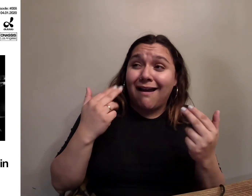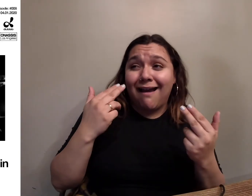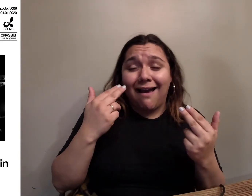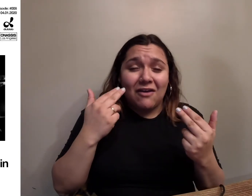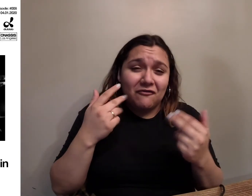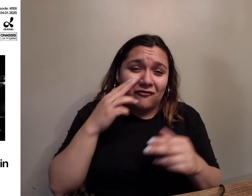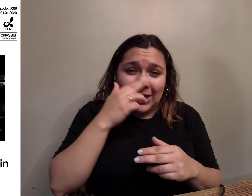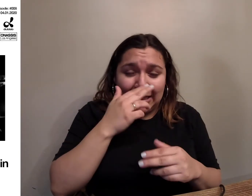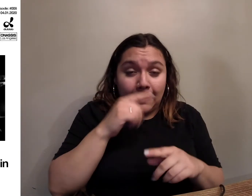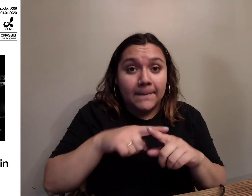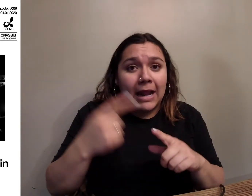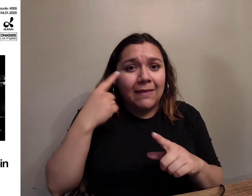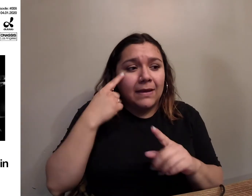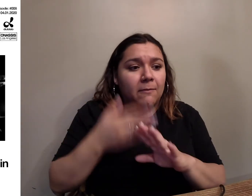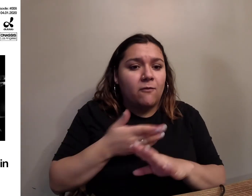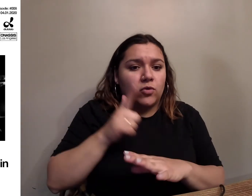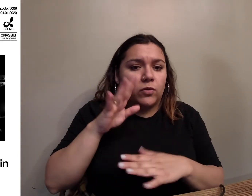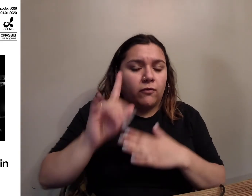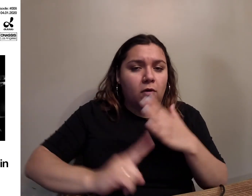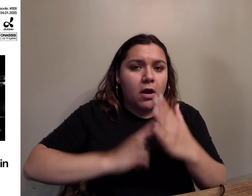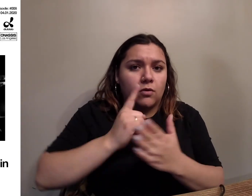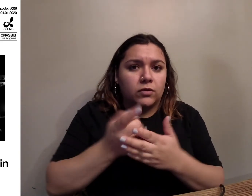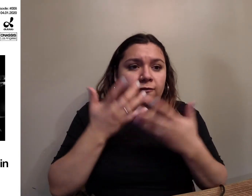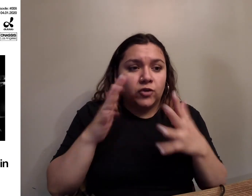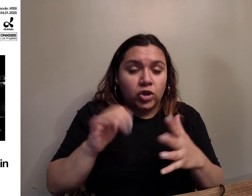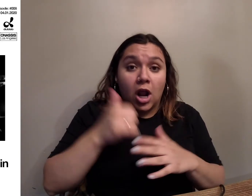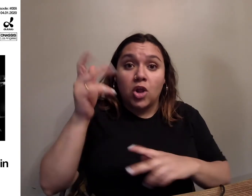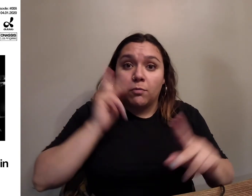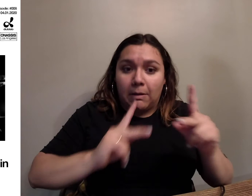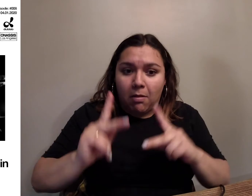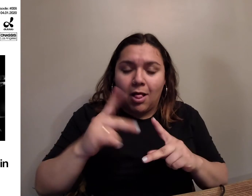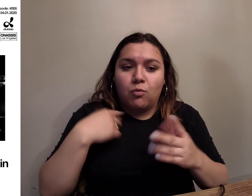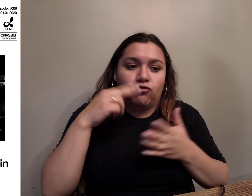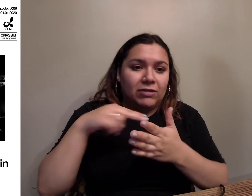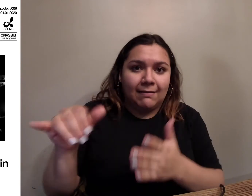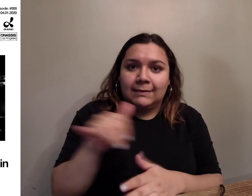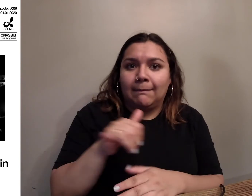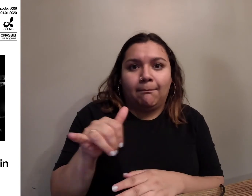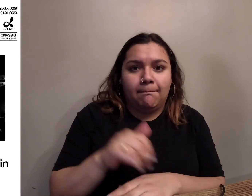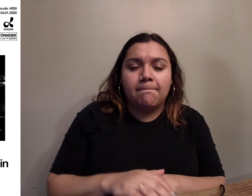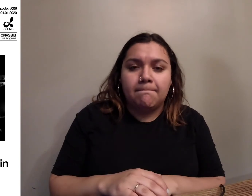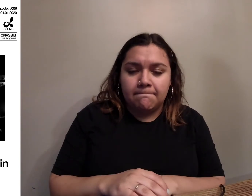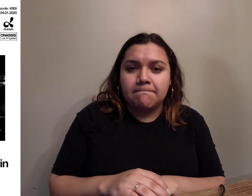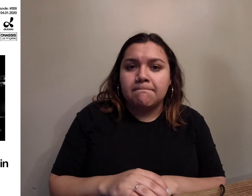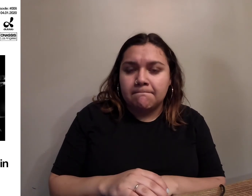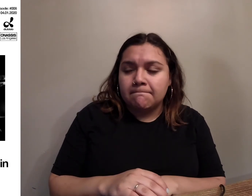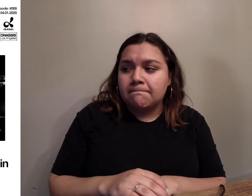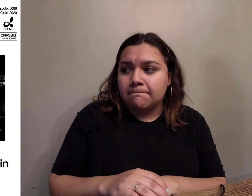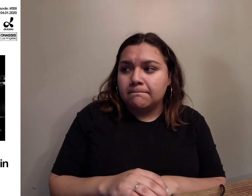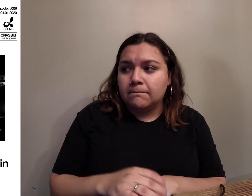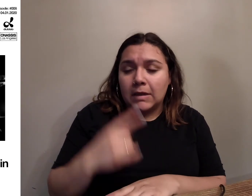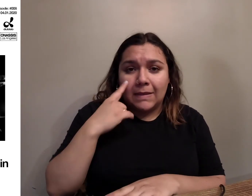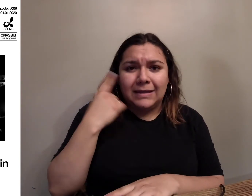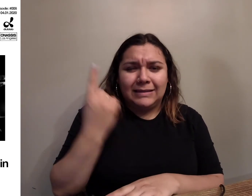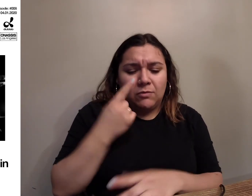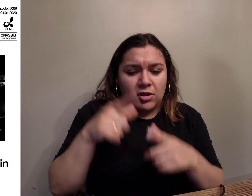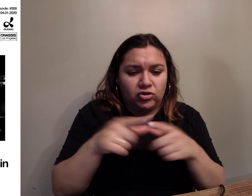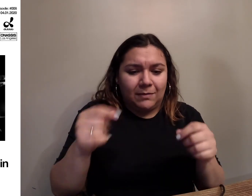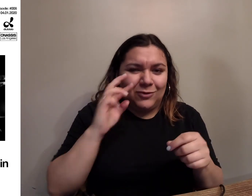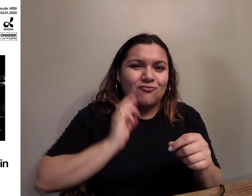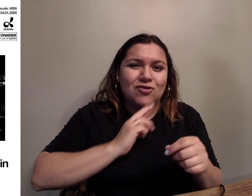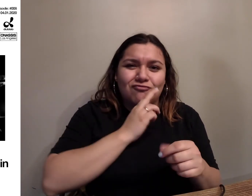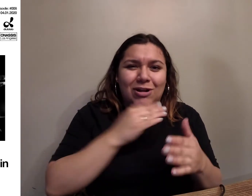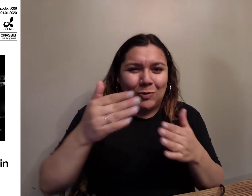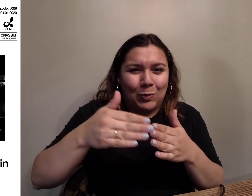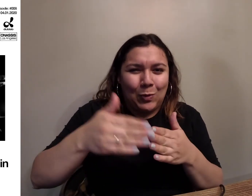think within 24 hours I heard 5 other people say the same thing. In fact, I was sitting behind someone in that Japanese restaurant, the corner, who